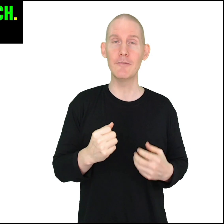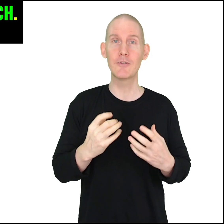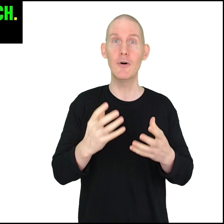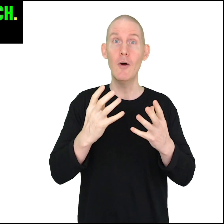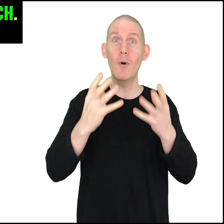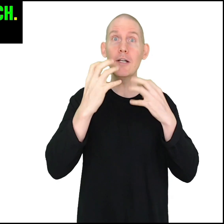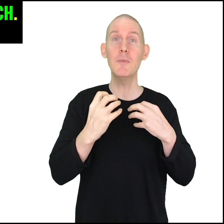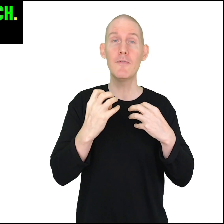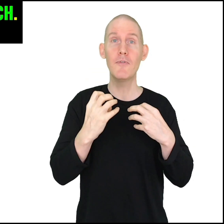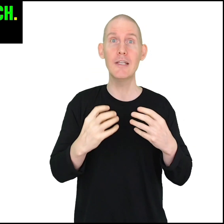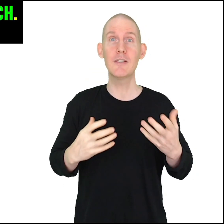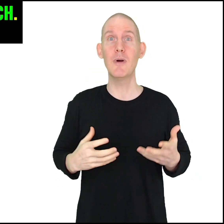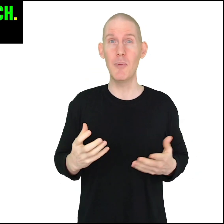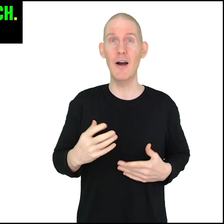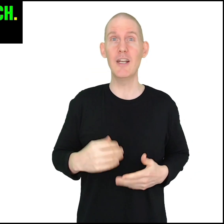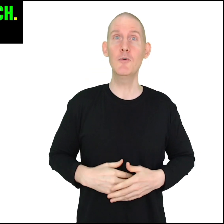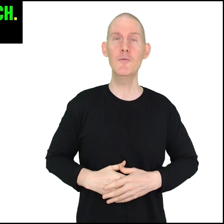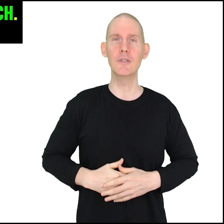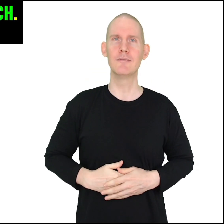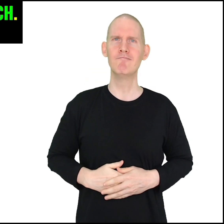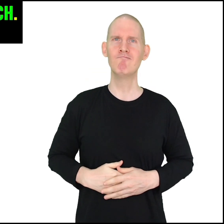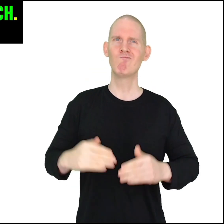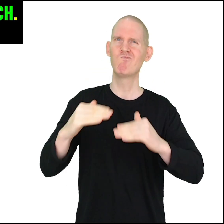So watch my face and my body movements.